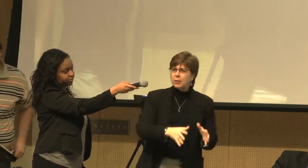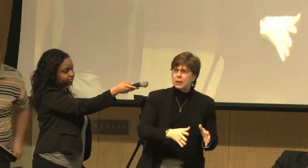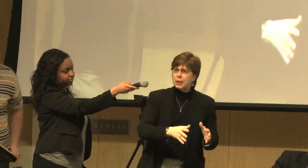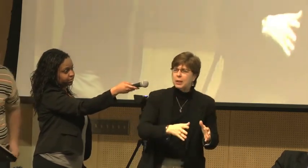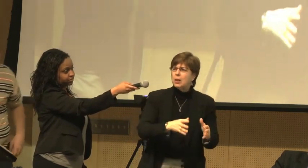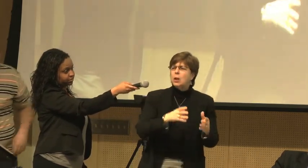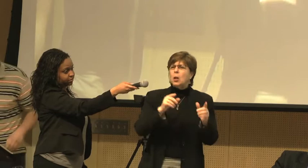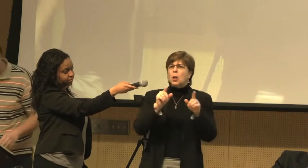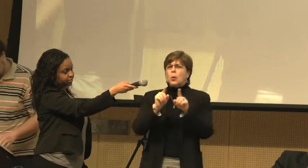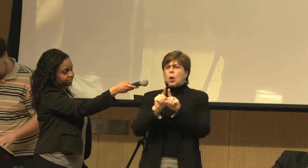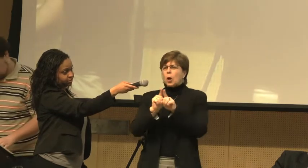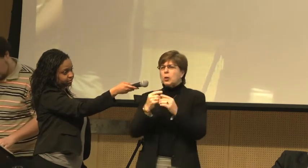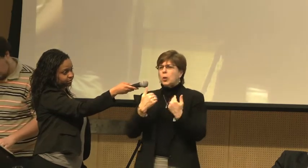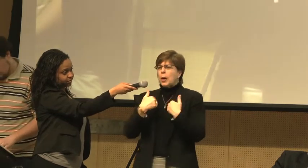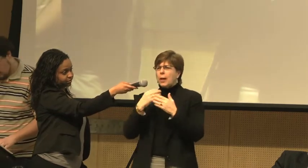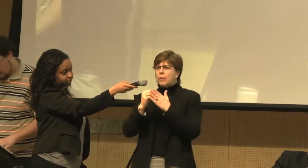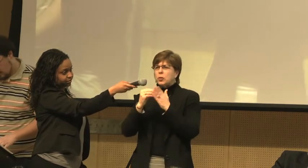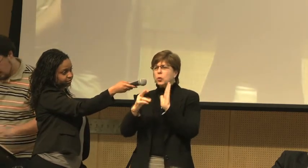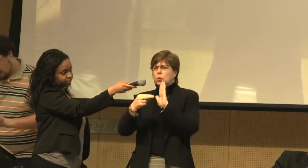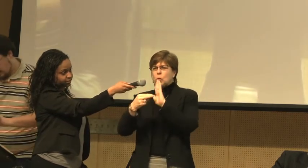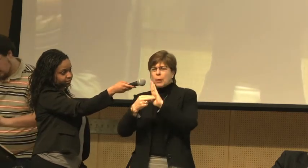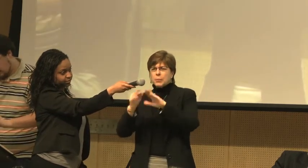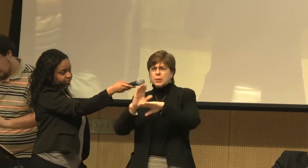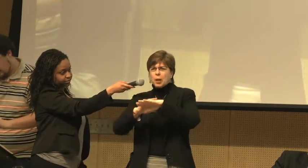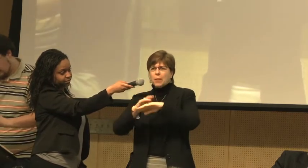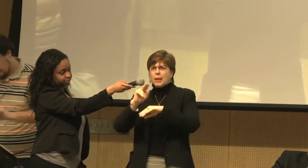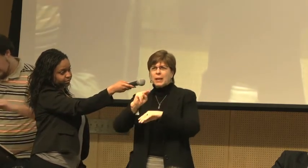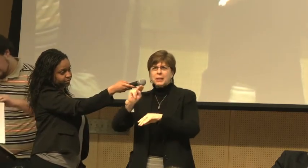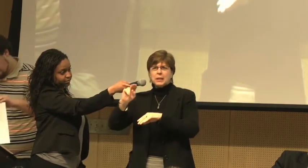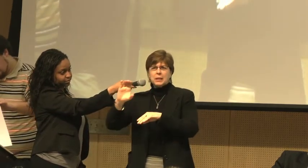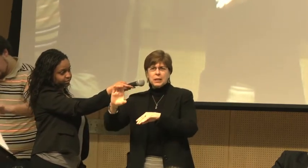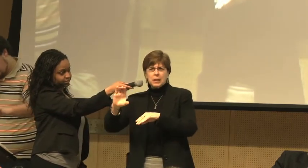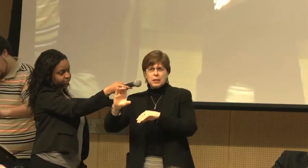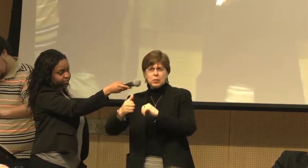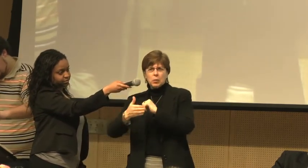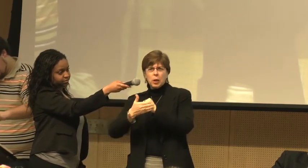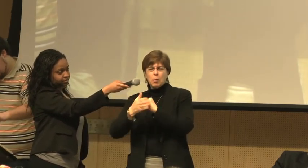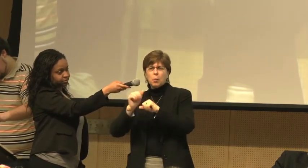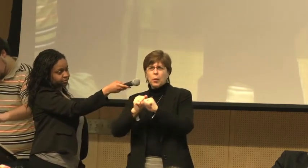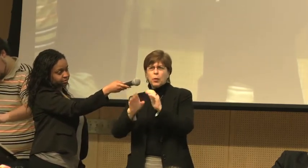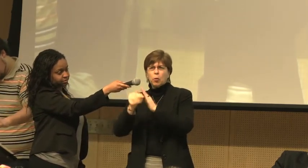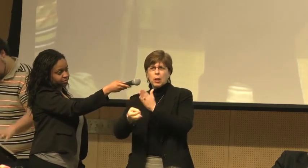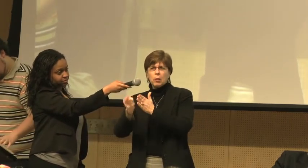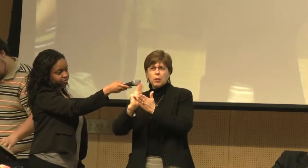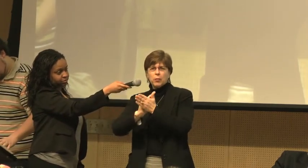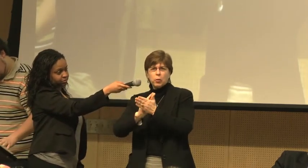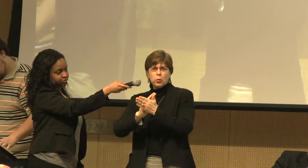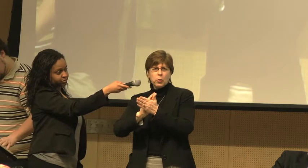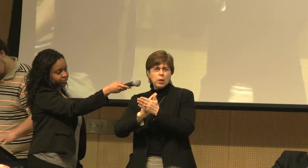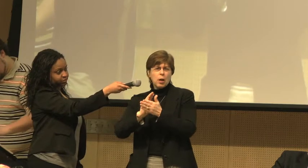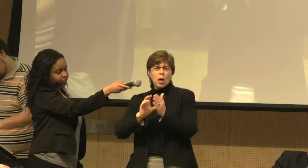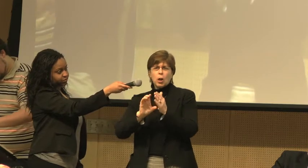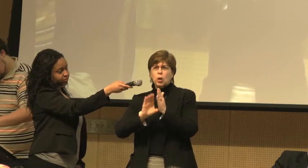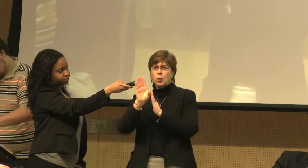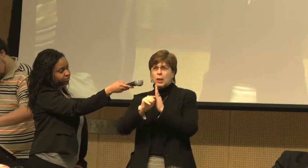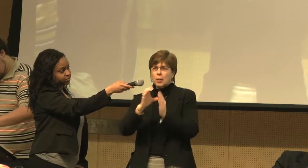faculty. We also have students that on the NTID help with teaching.